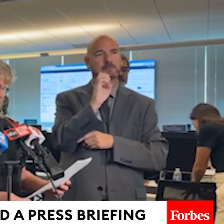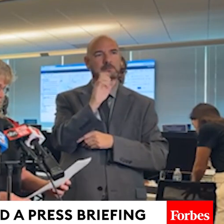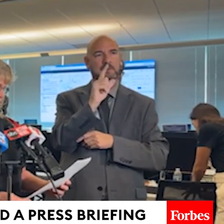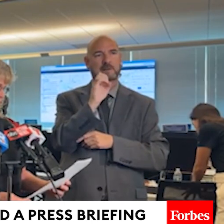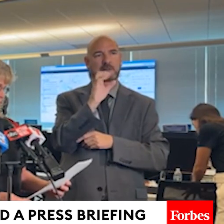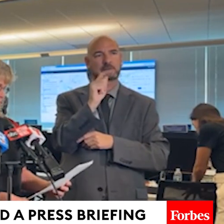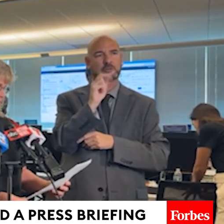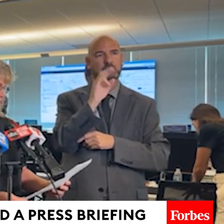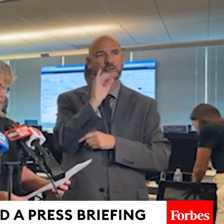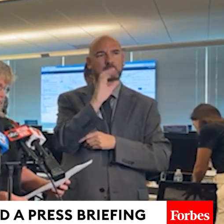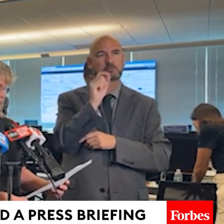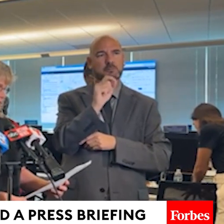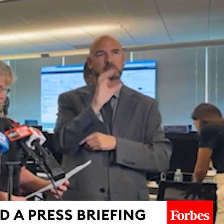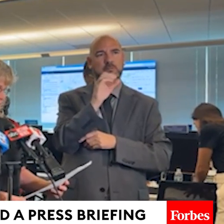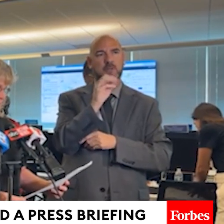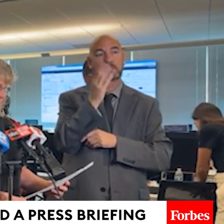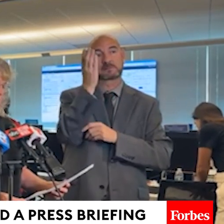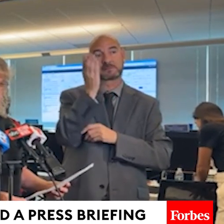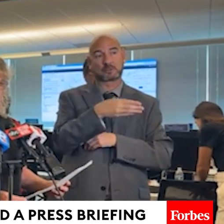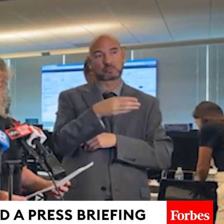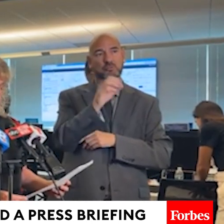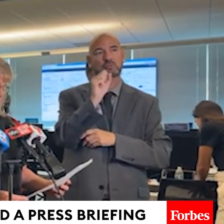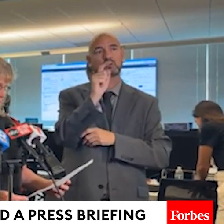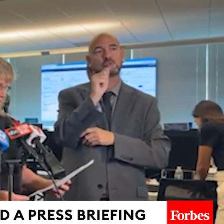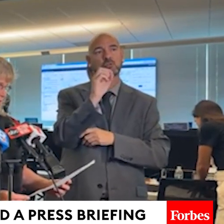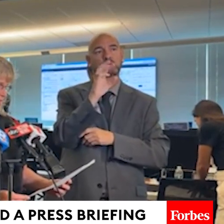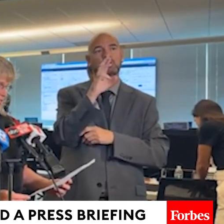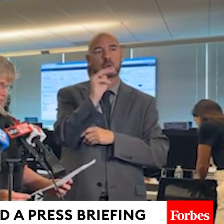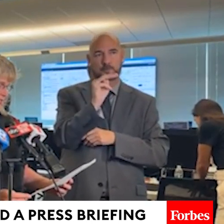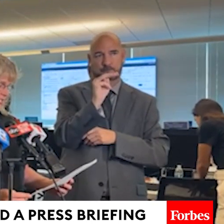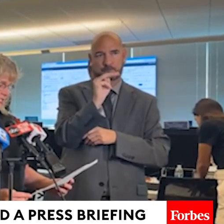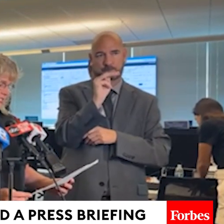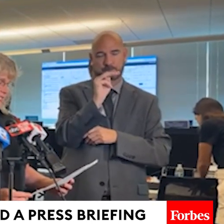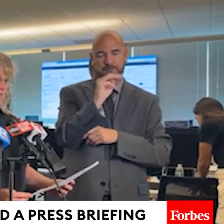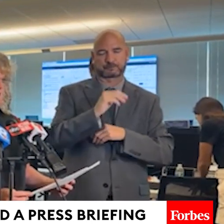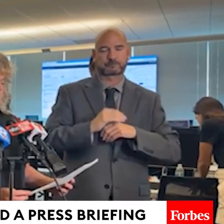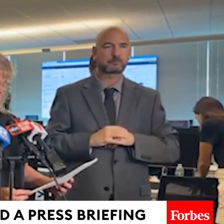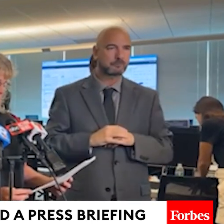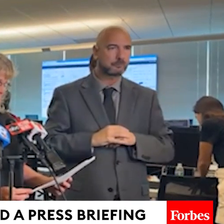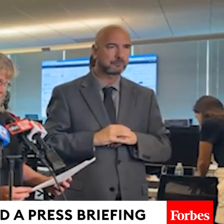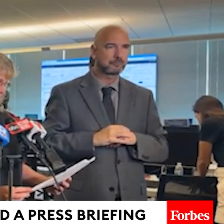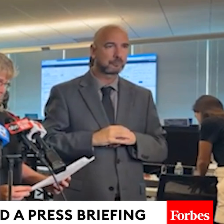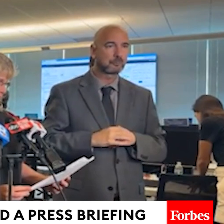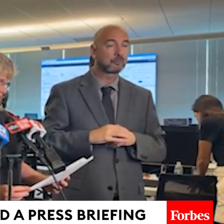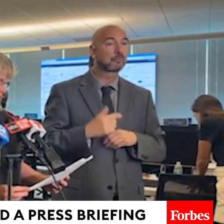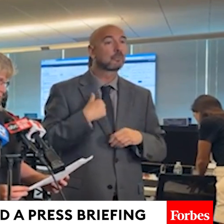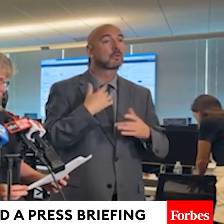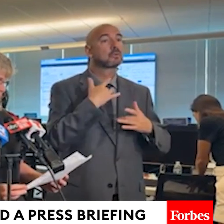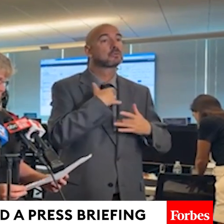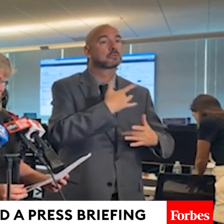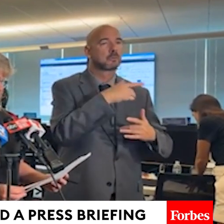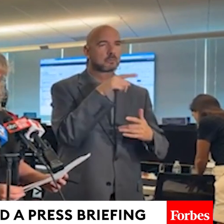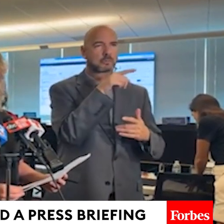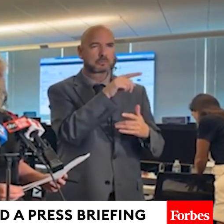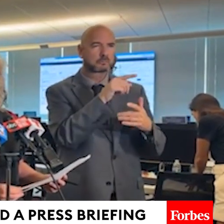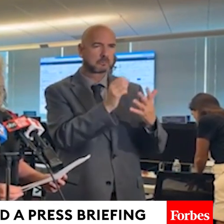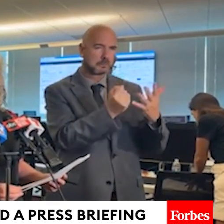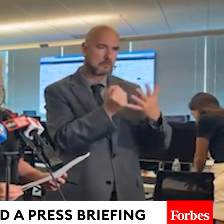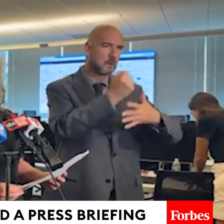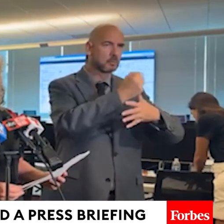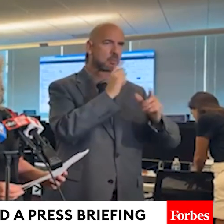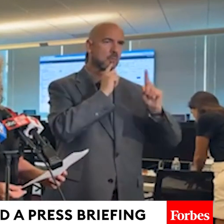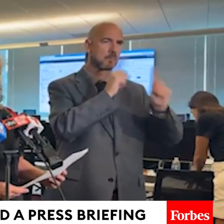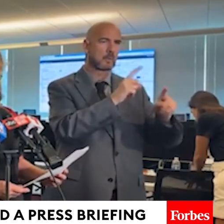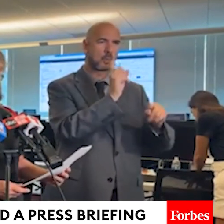tampaelectric.com/storm. After any storm, we use a priority restoration to guide our response. Our immediate focus